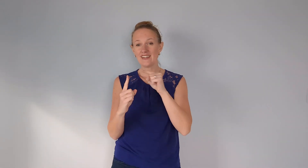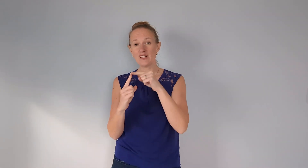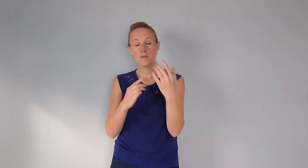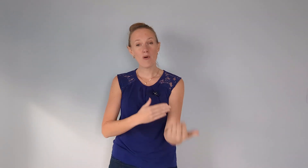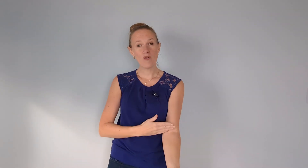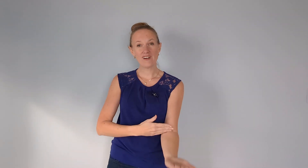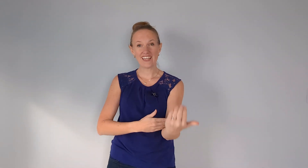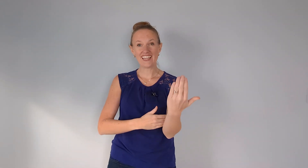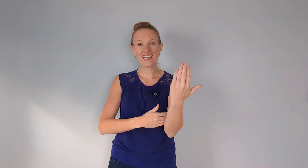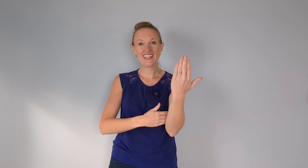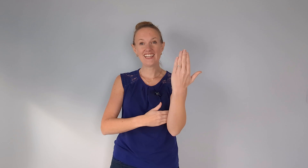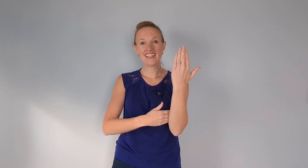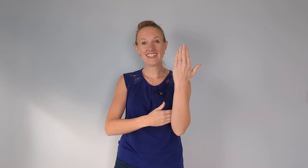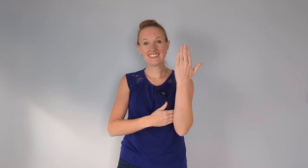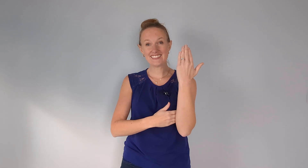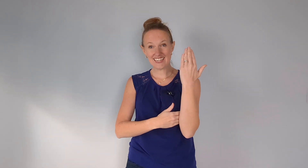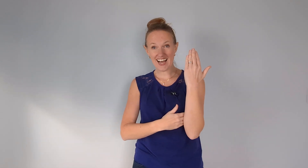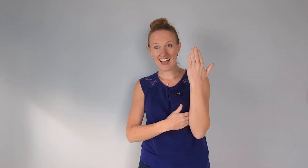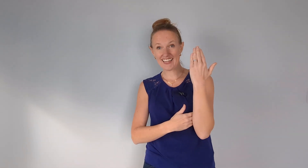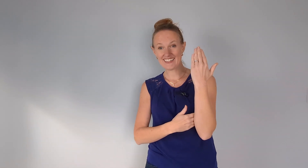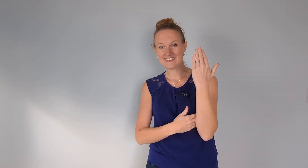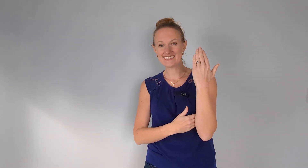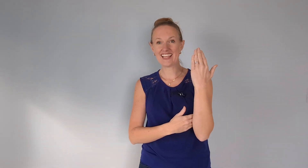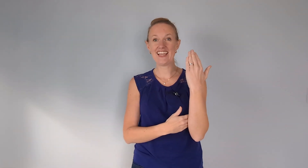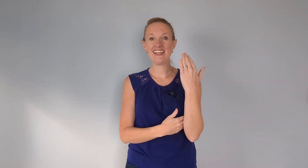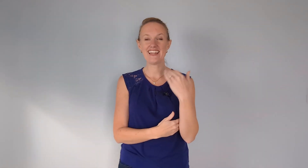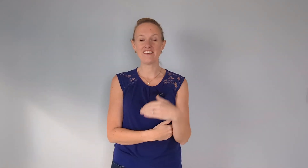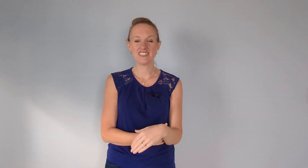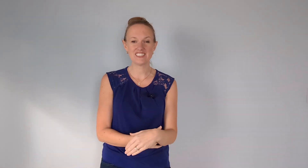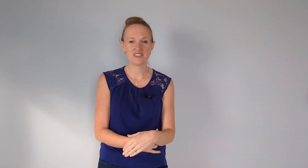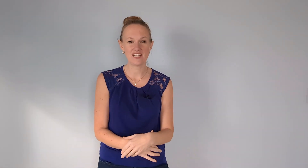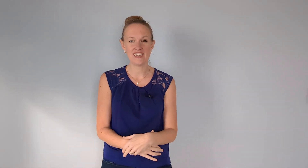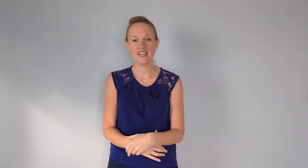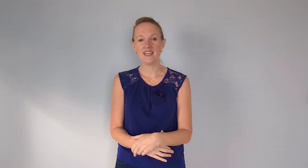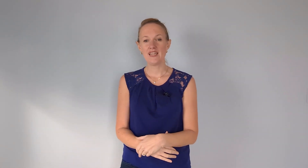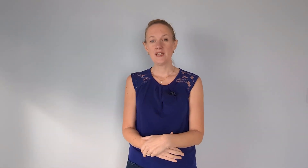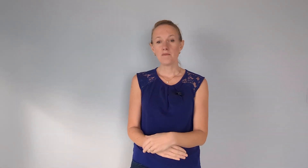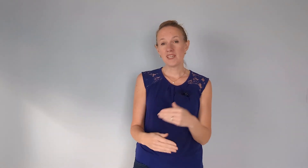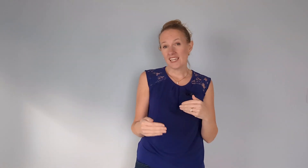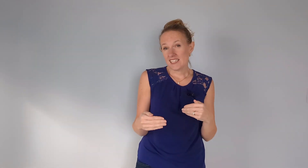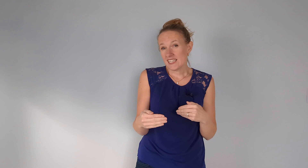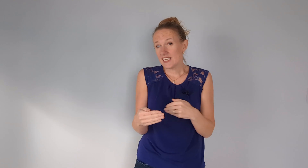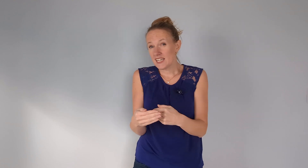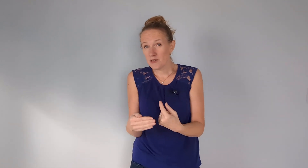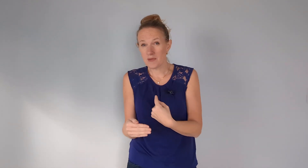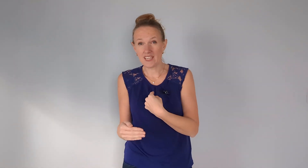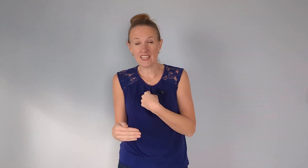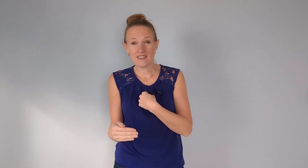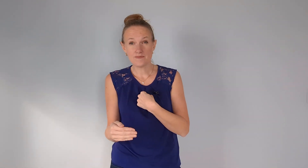until morning is nigh. Okay, and now verse 3, be near me,